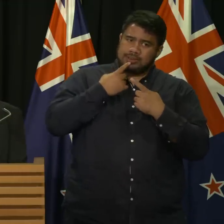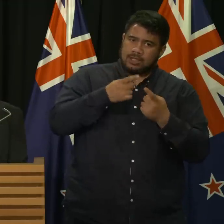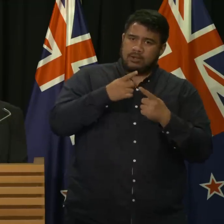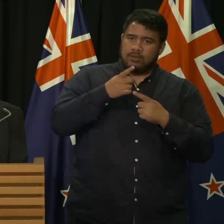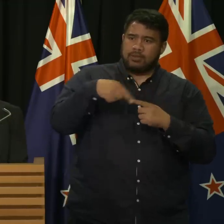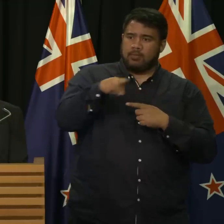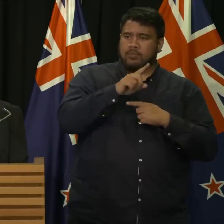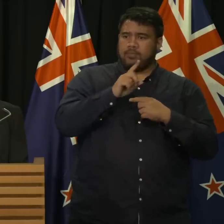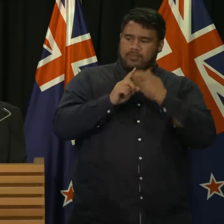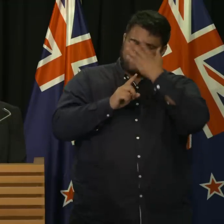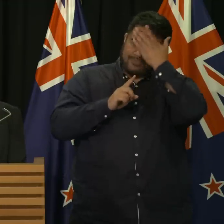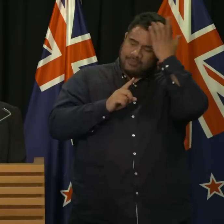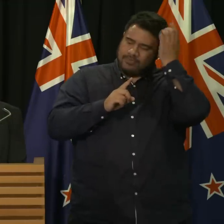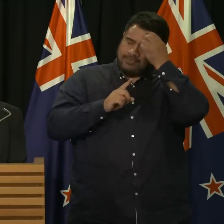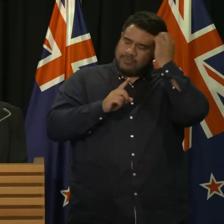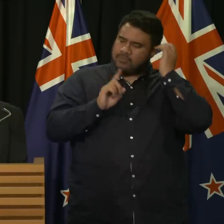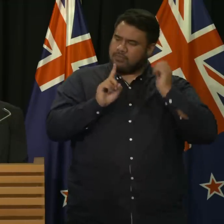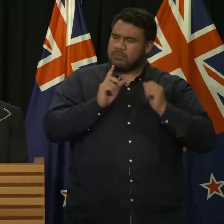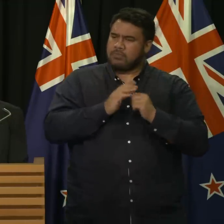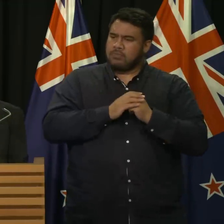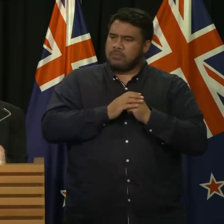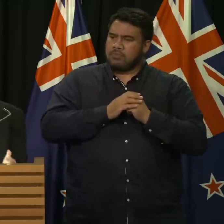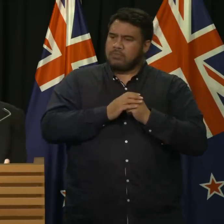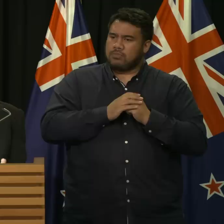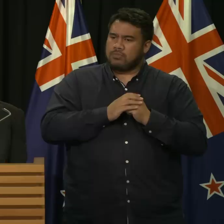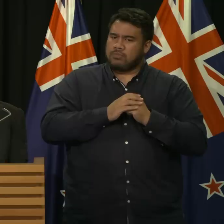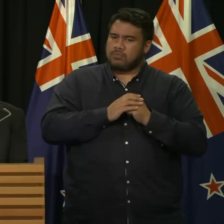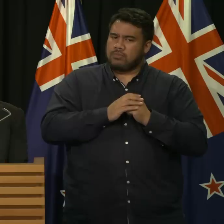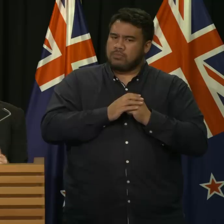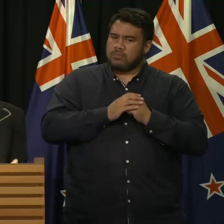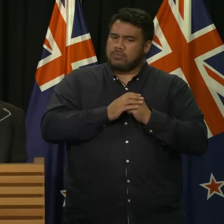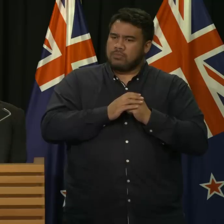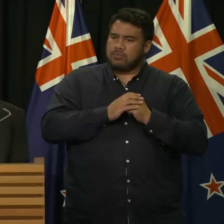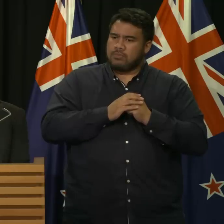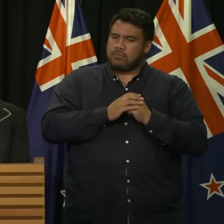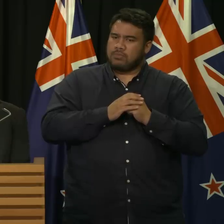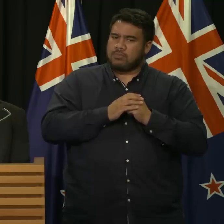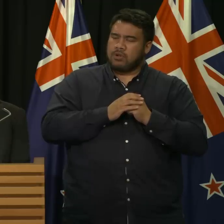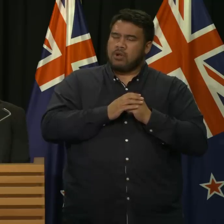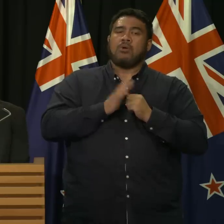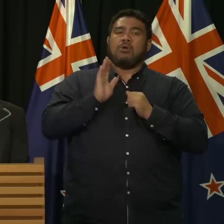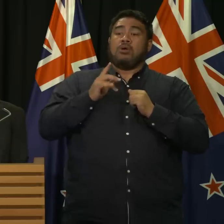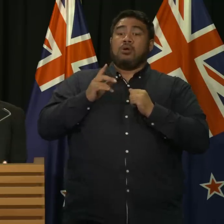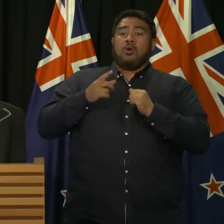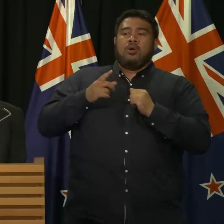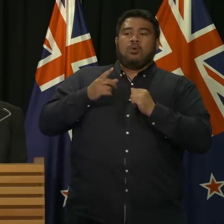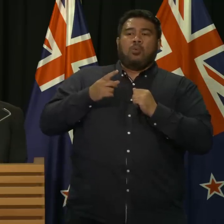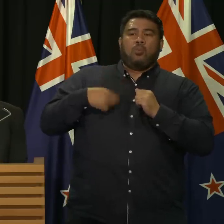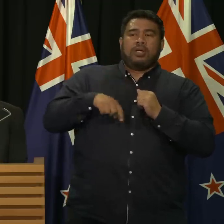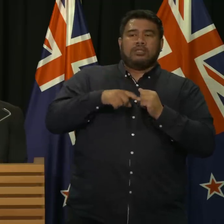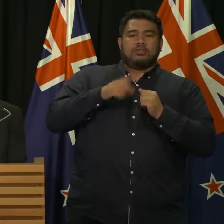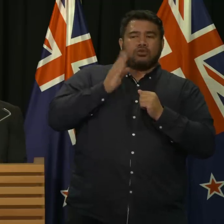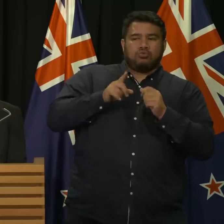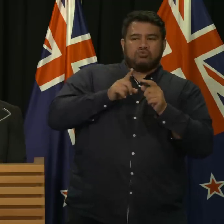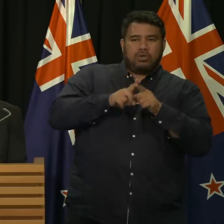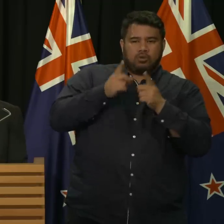that information with agencies and authorities because, as I'm indicating, they are still trying to ascertain their level of involvement